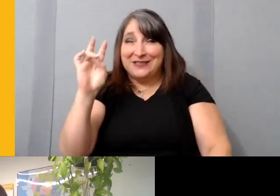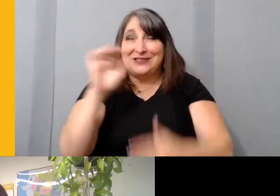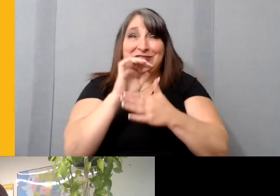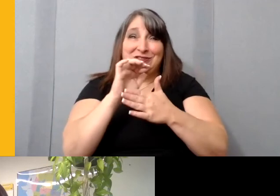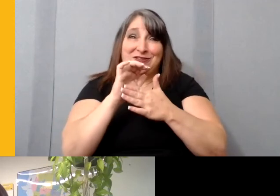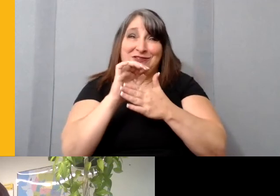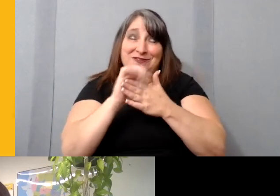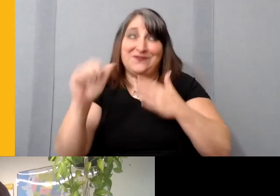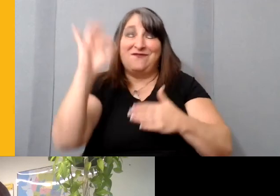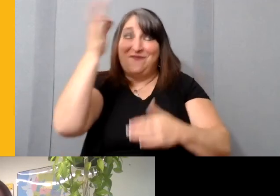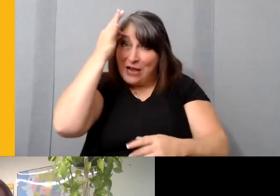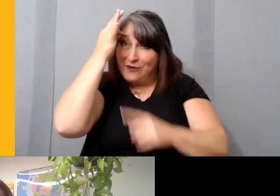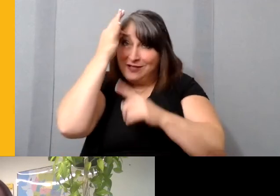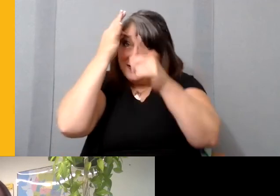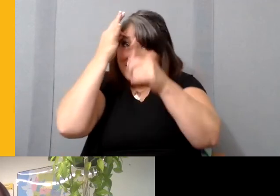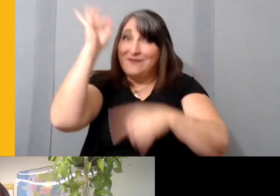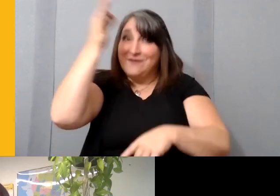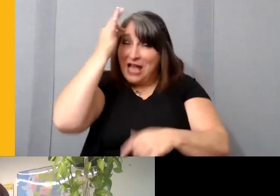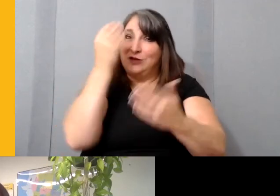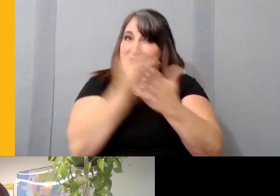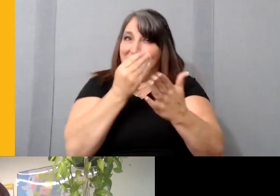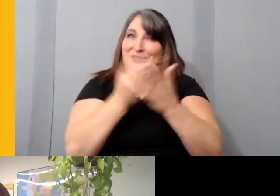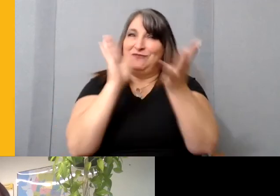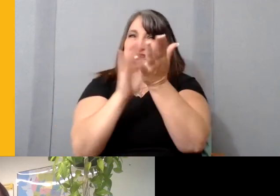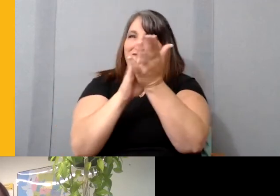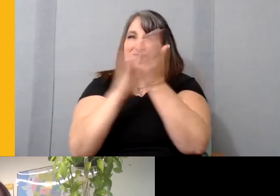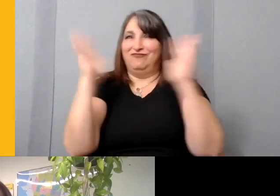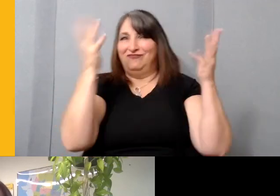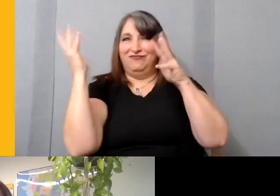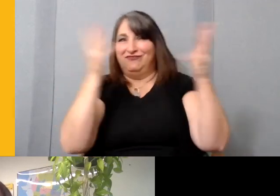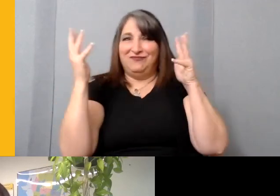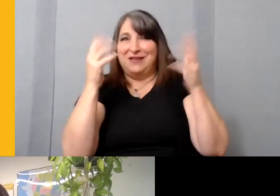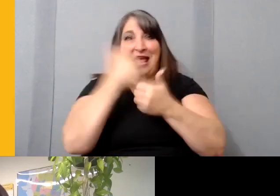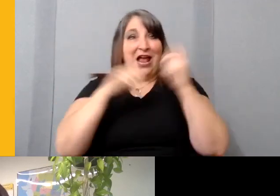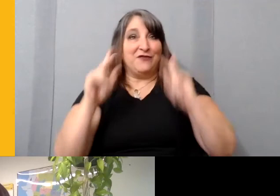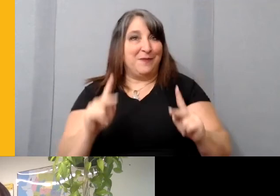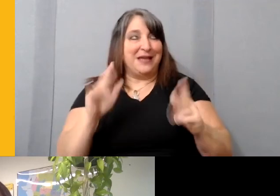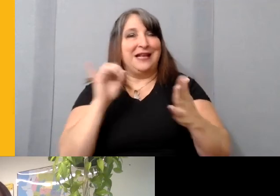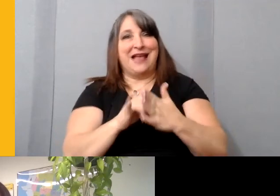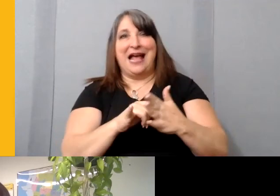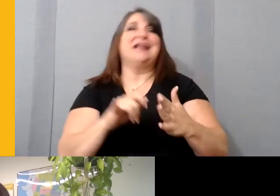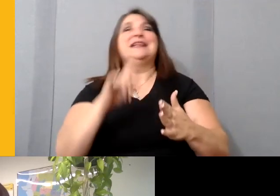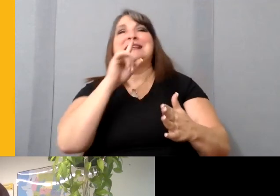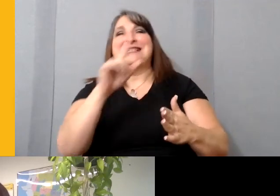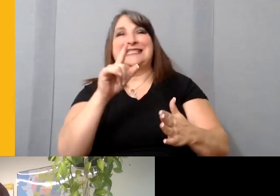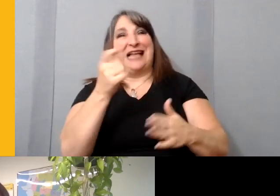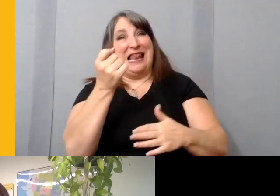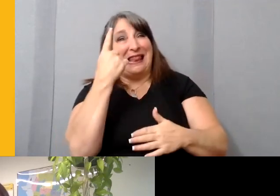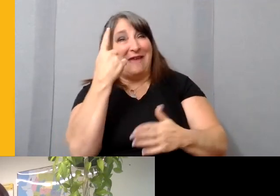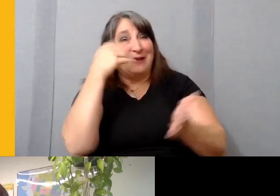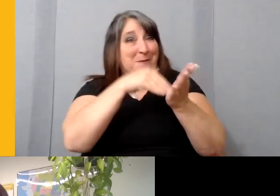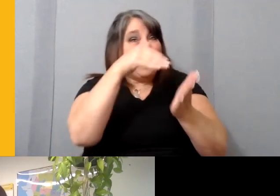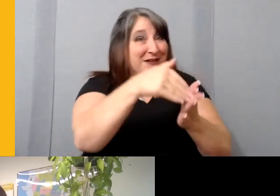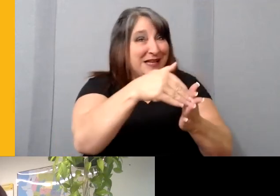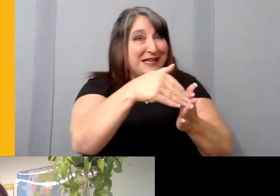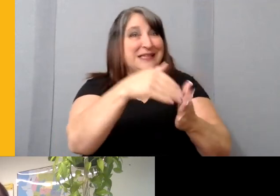$1,783,947 federal dollars. So round of applause, everybody. That is on top of the 11 million we were able to raise on the